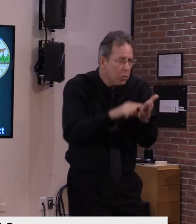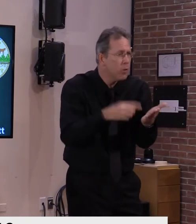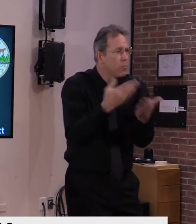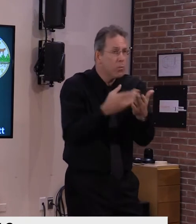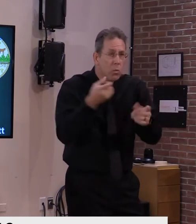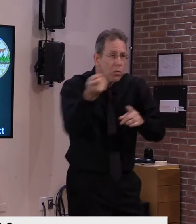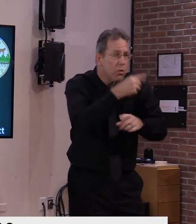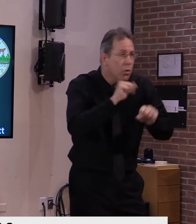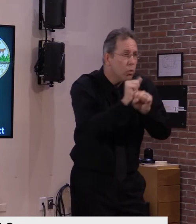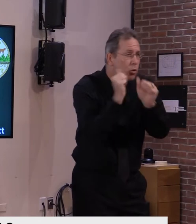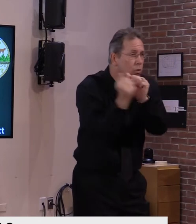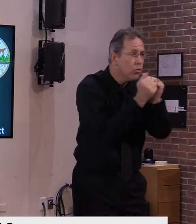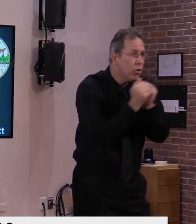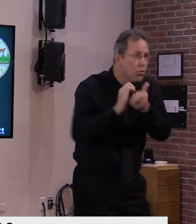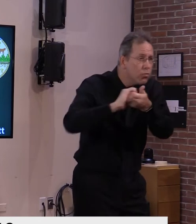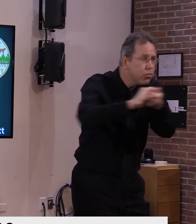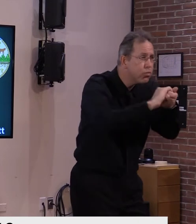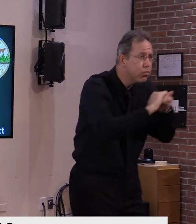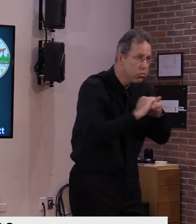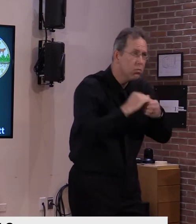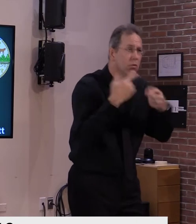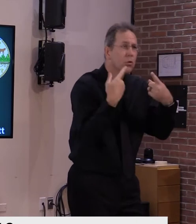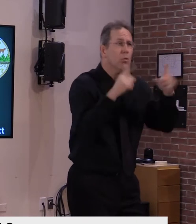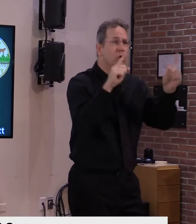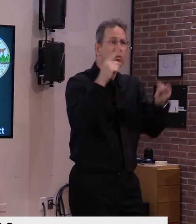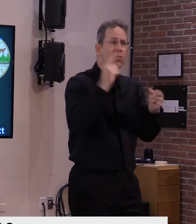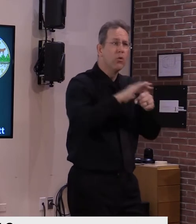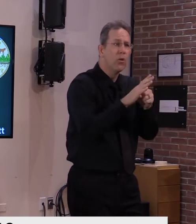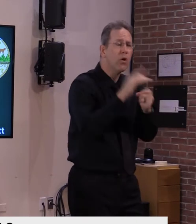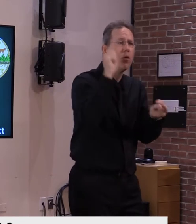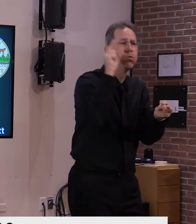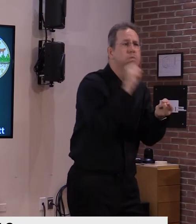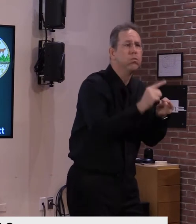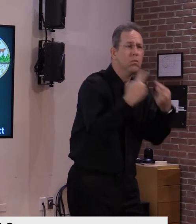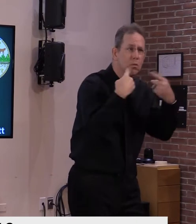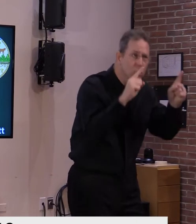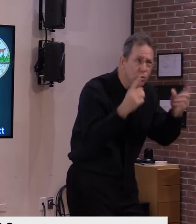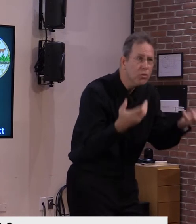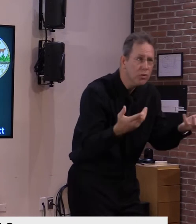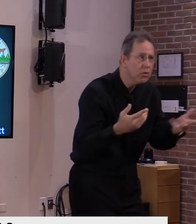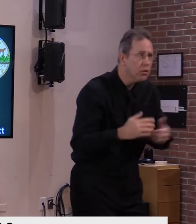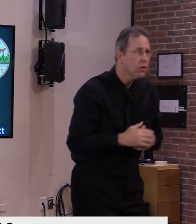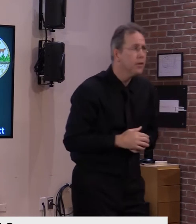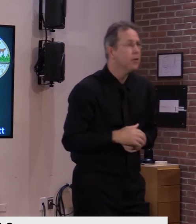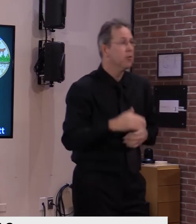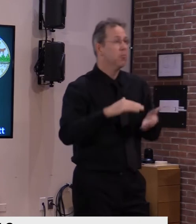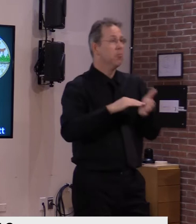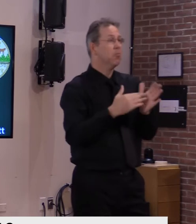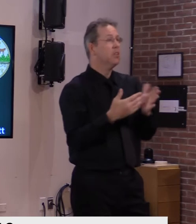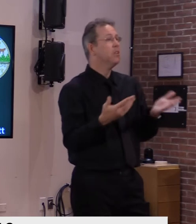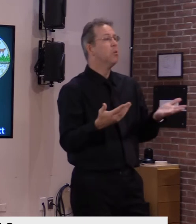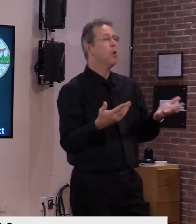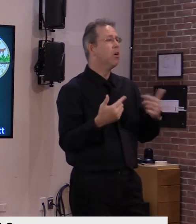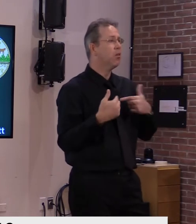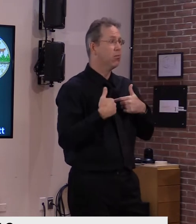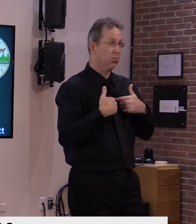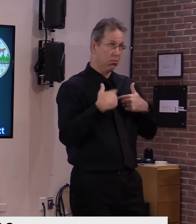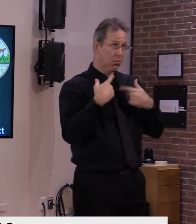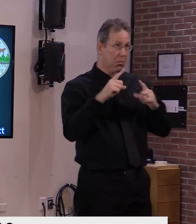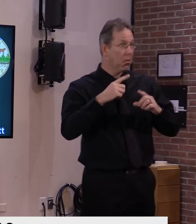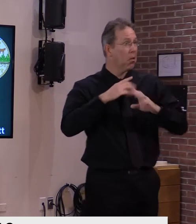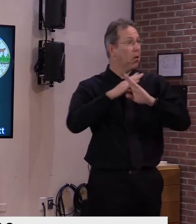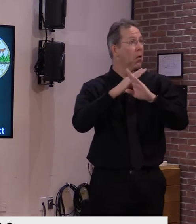virus. That doesn't mean we've been spared from hurt or loss, because we know that's not